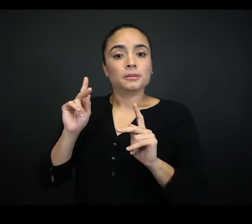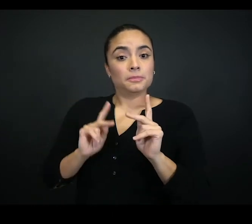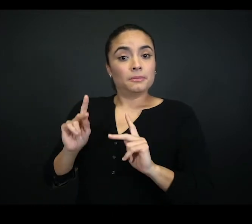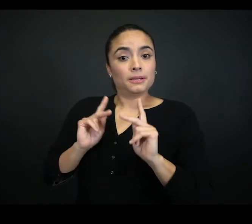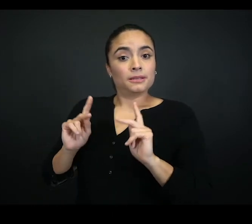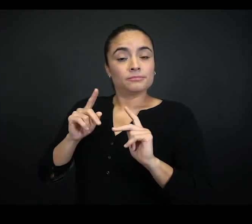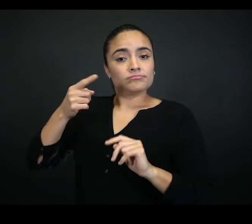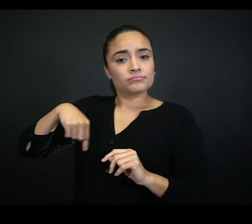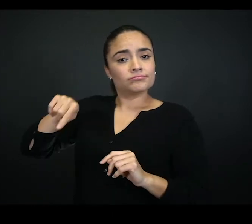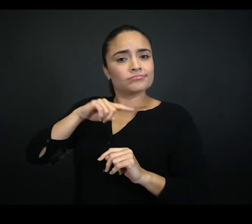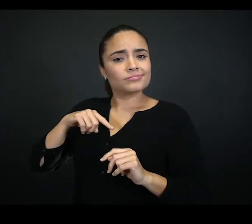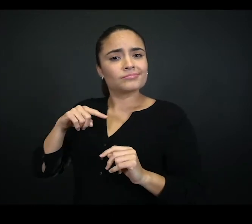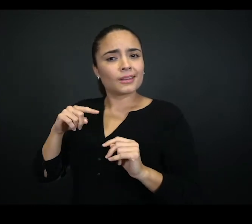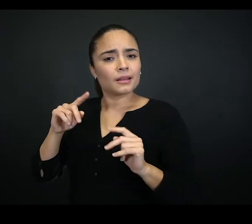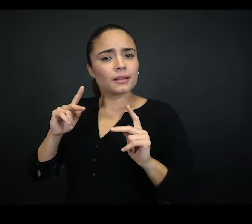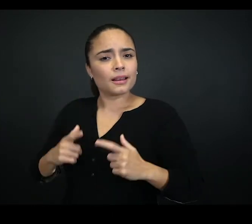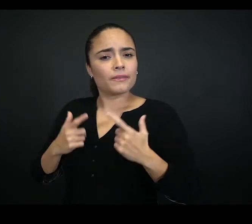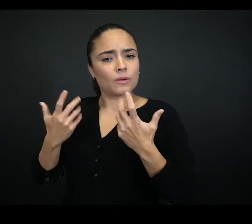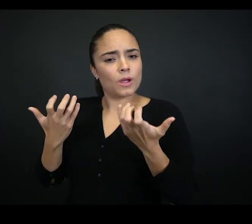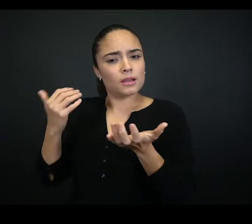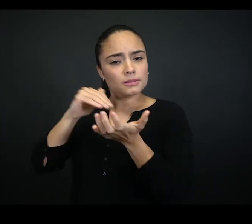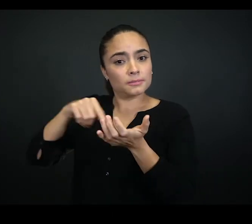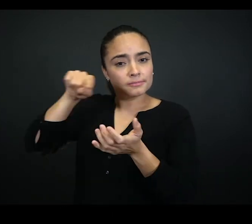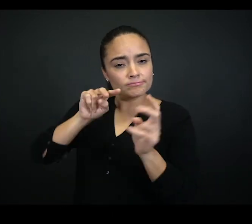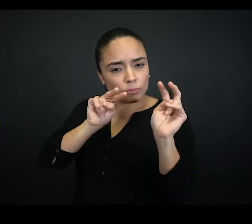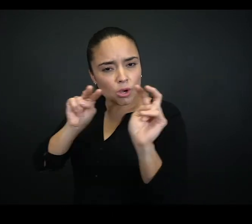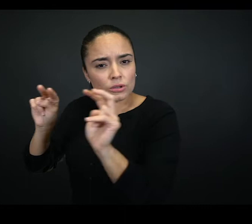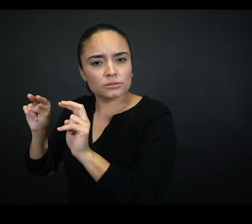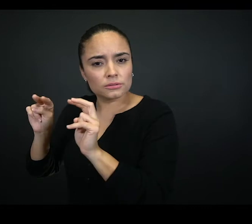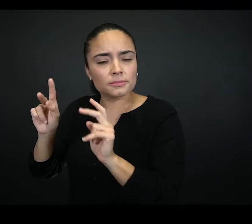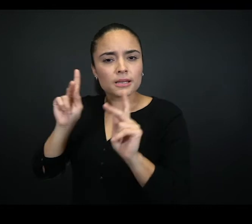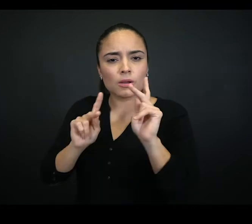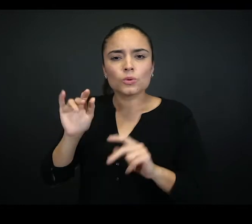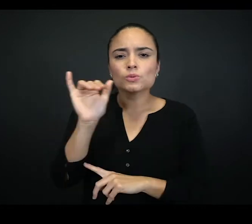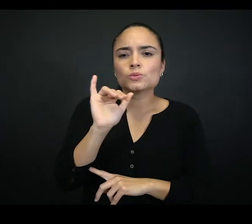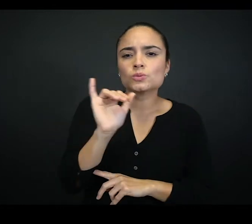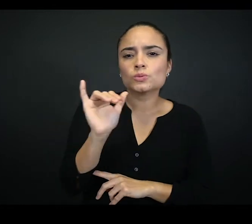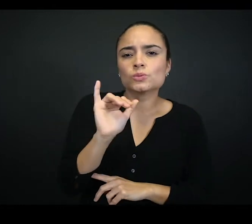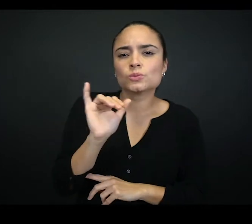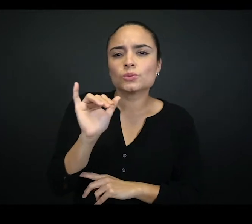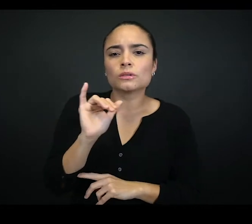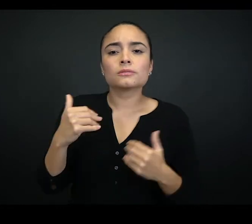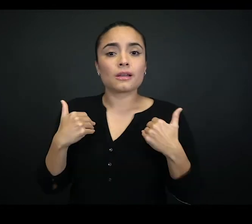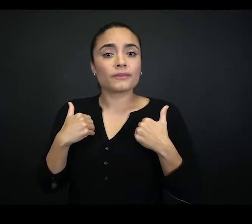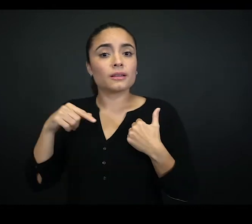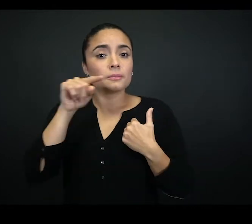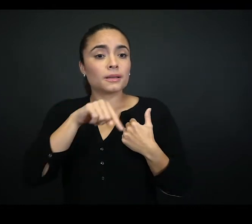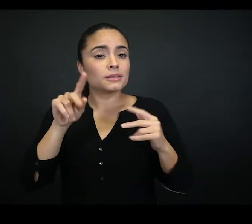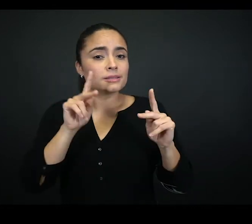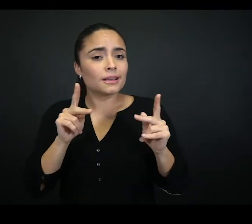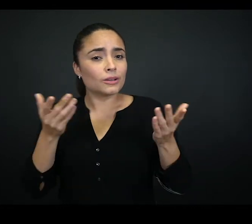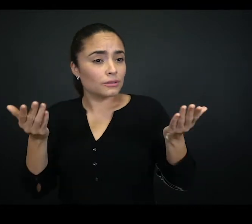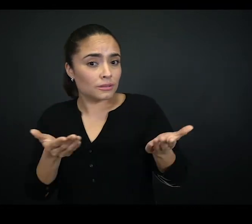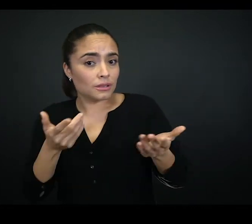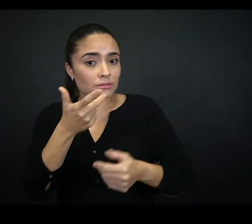to talk about any issues that they have, needs that they have. So once we move people into that